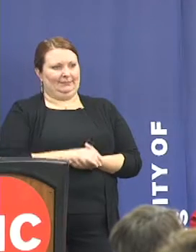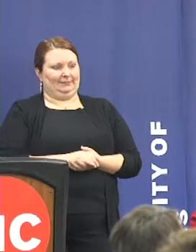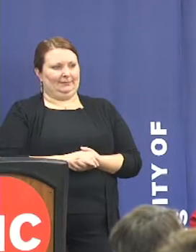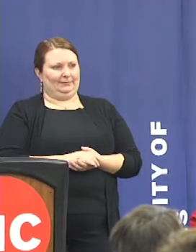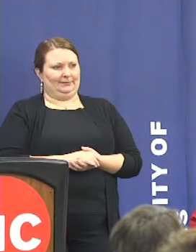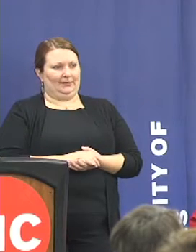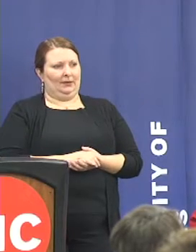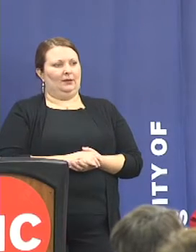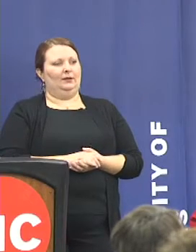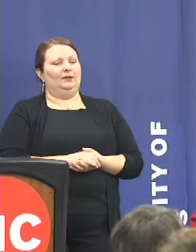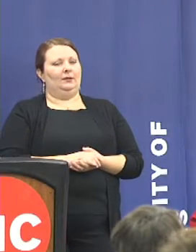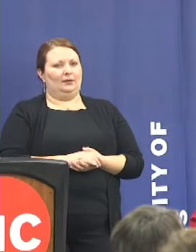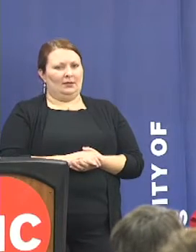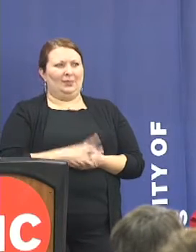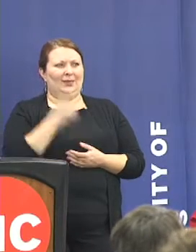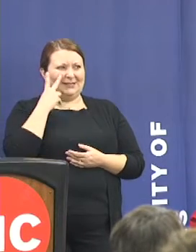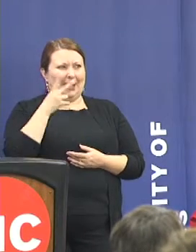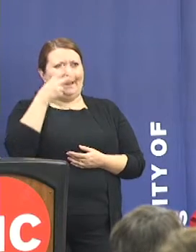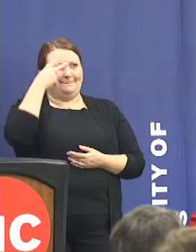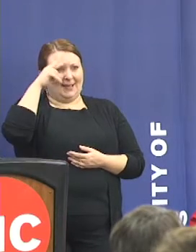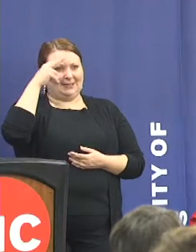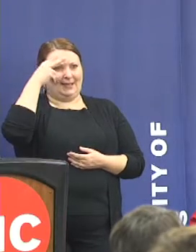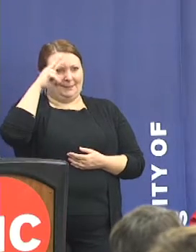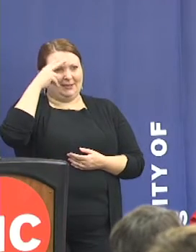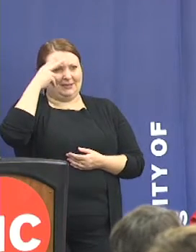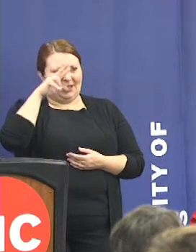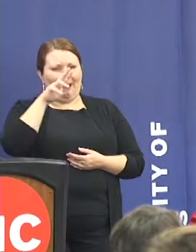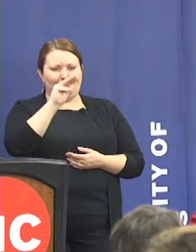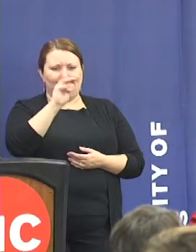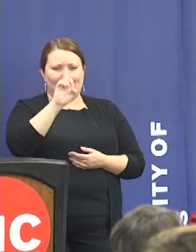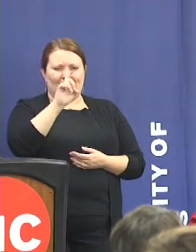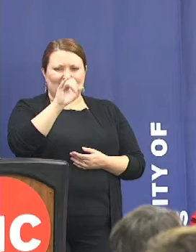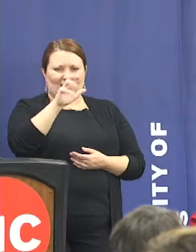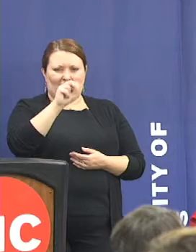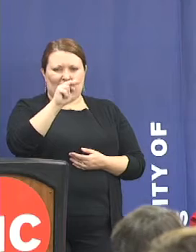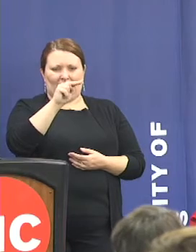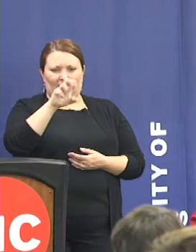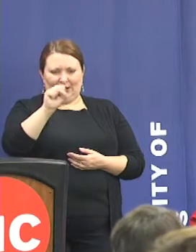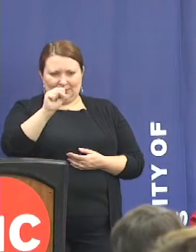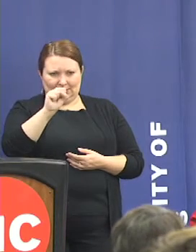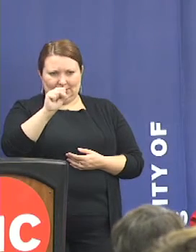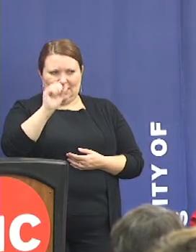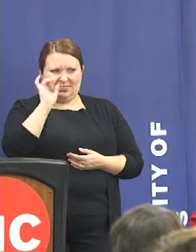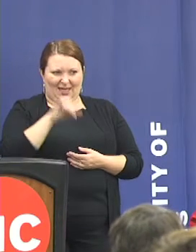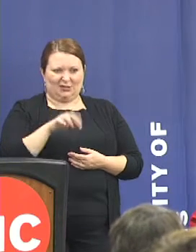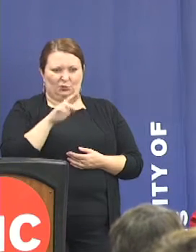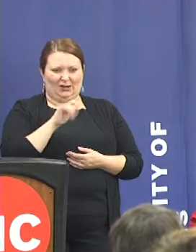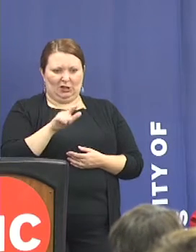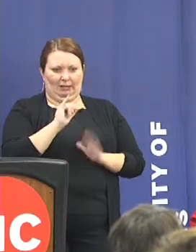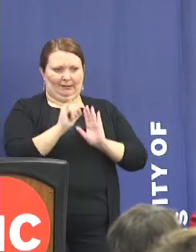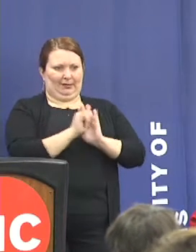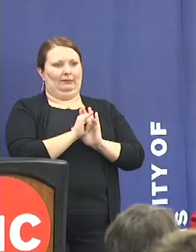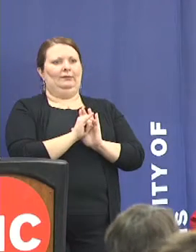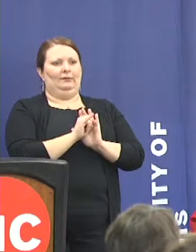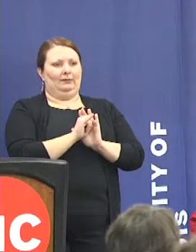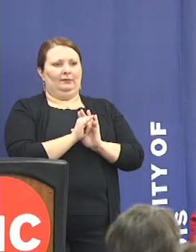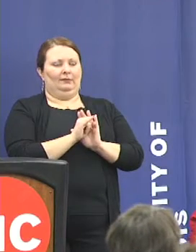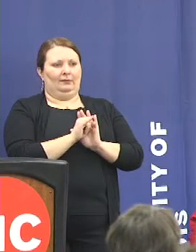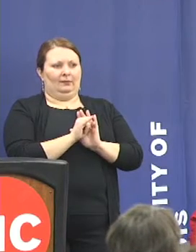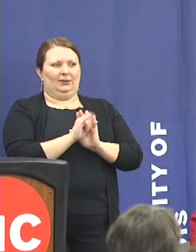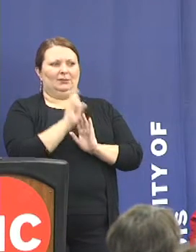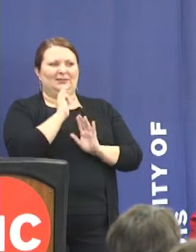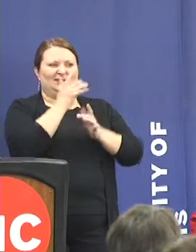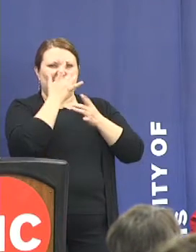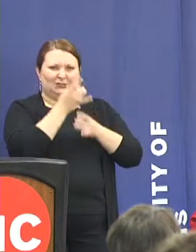they are seeing Mexican, Mexican-ness, as a racial identity, right? It's